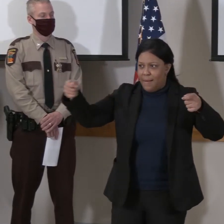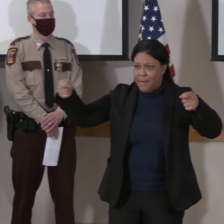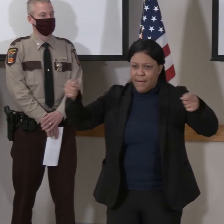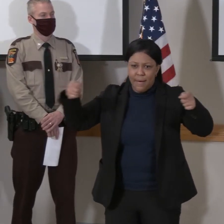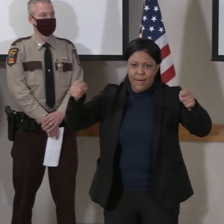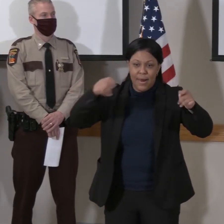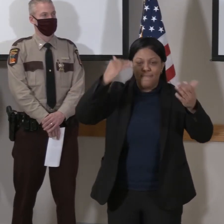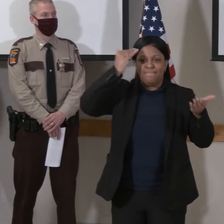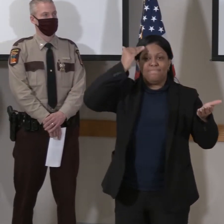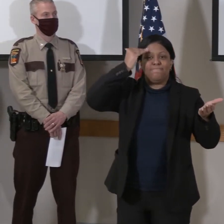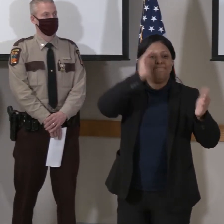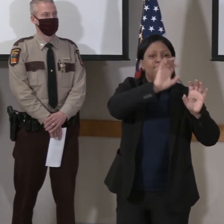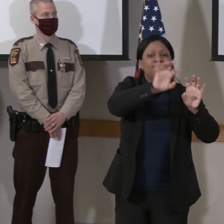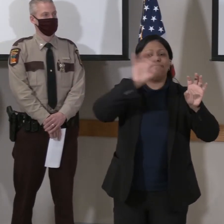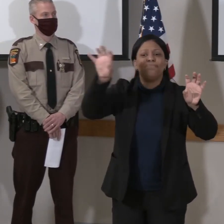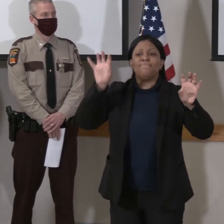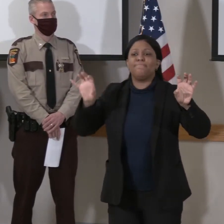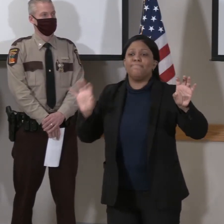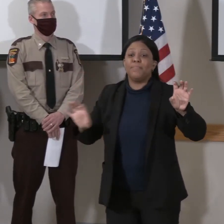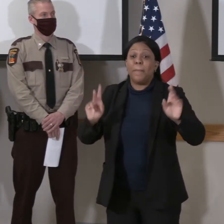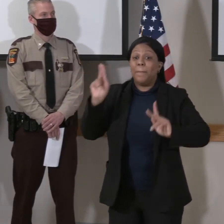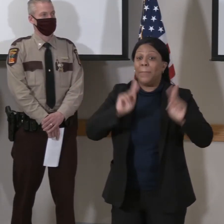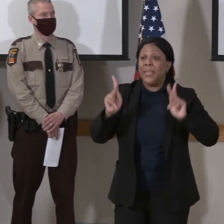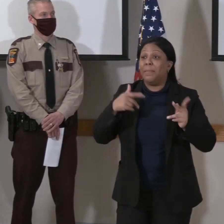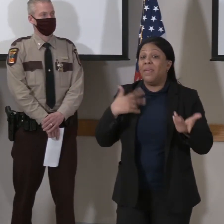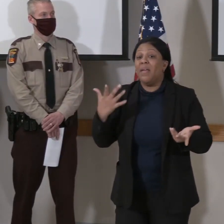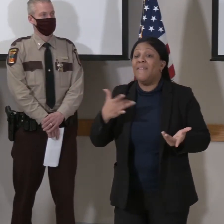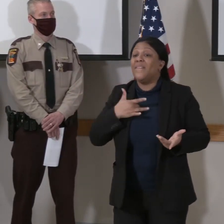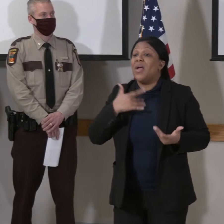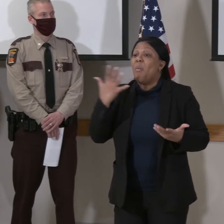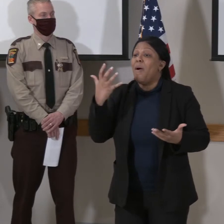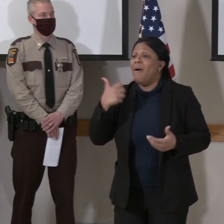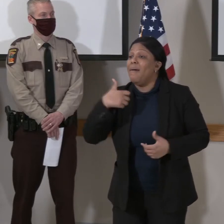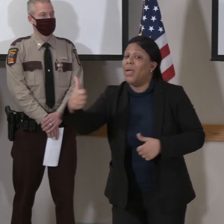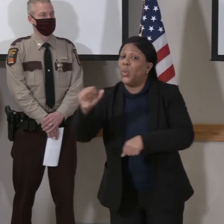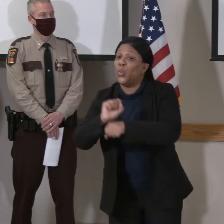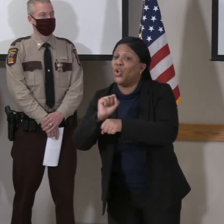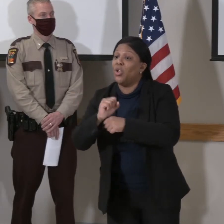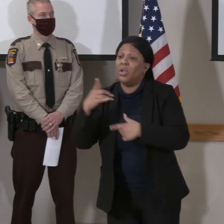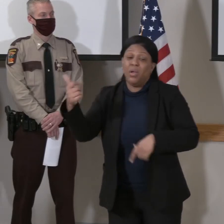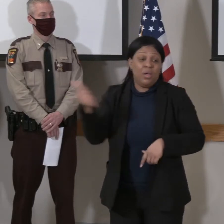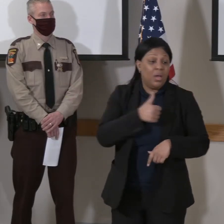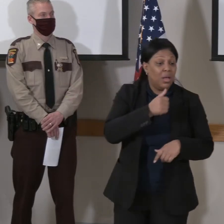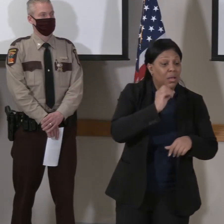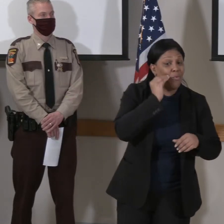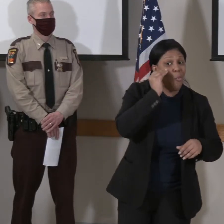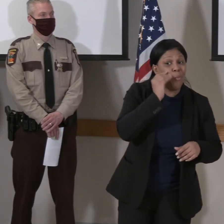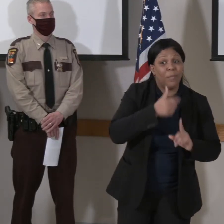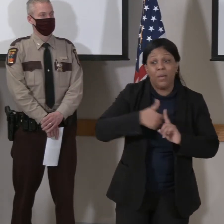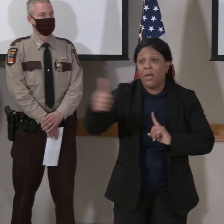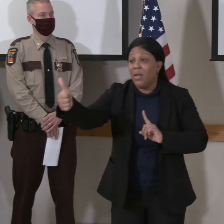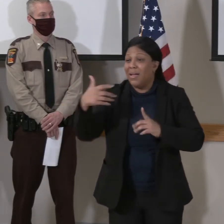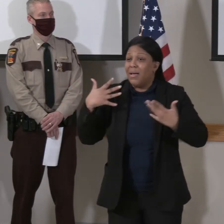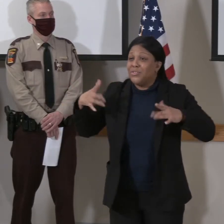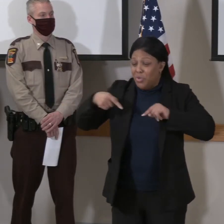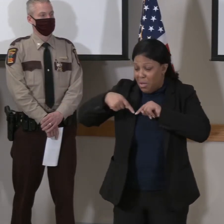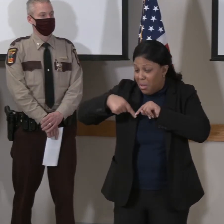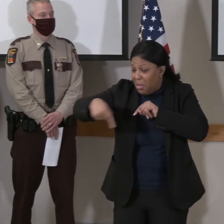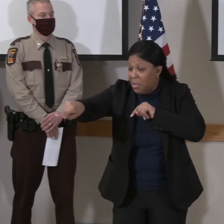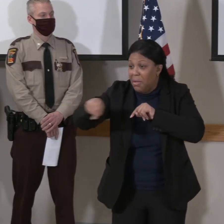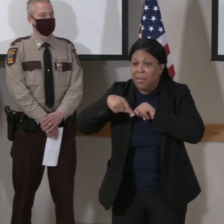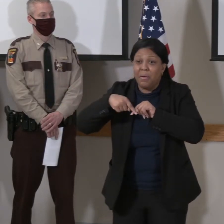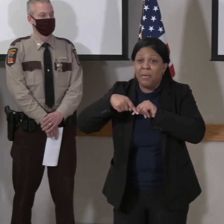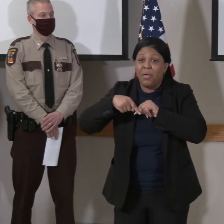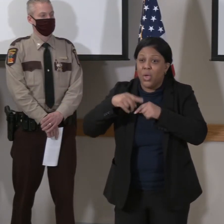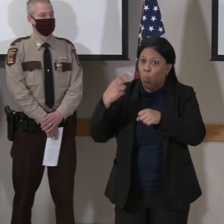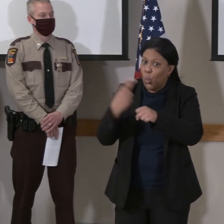that just want to go to work, that want to go home, or to just get from point A to point B. We understand as guardians of